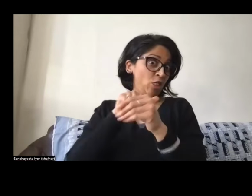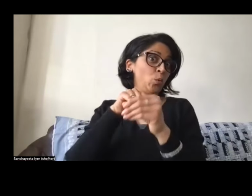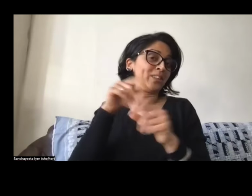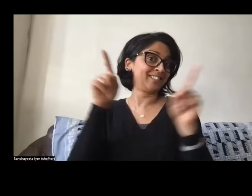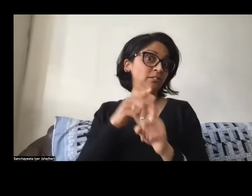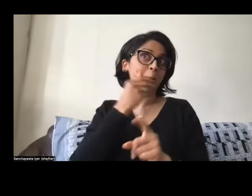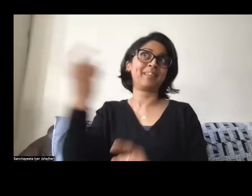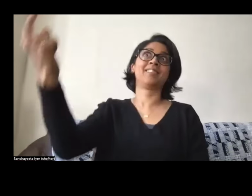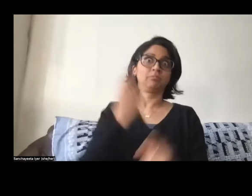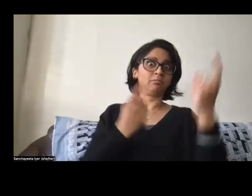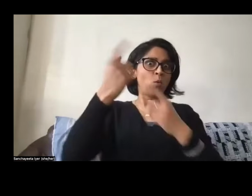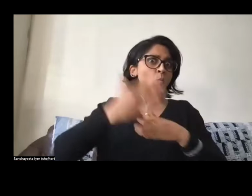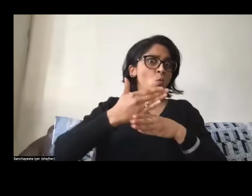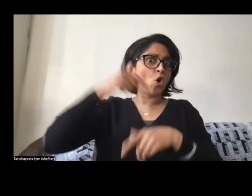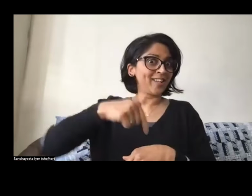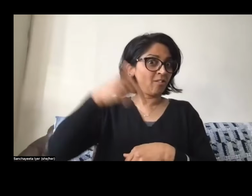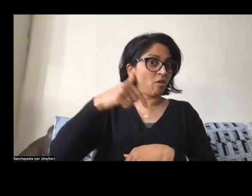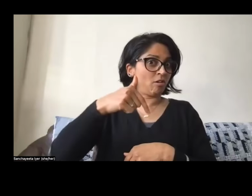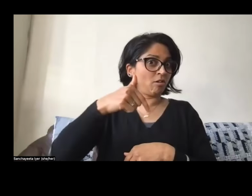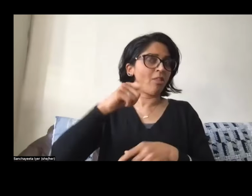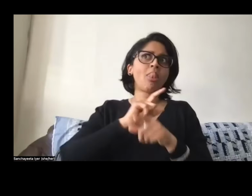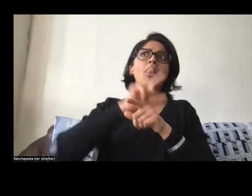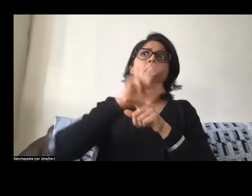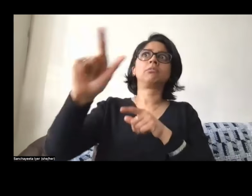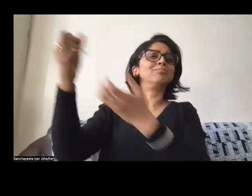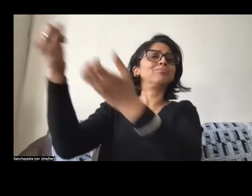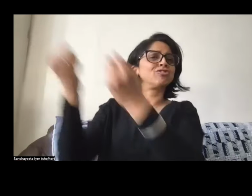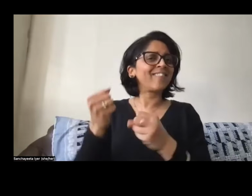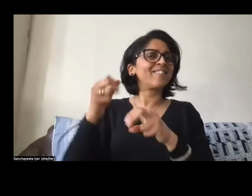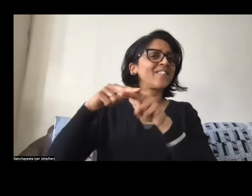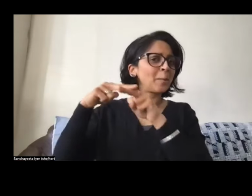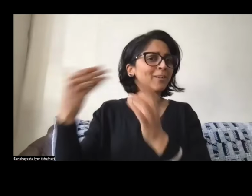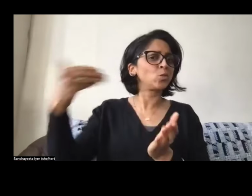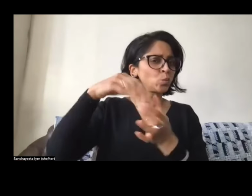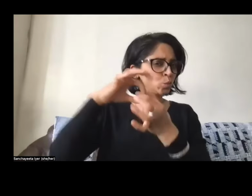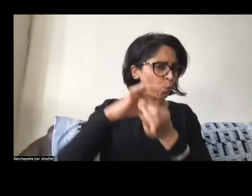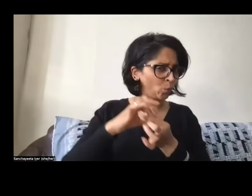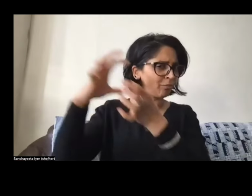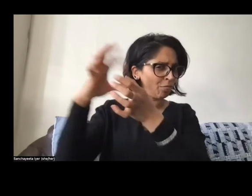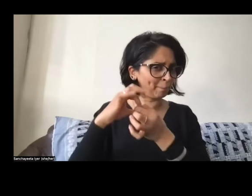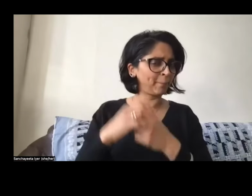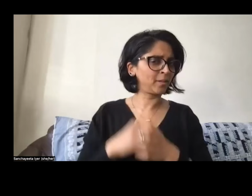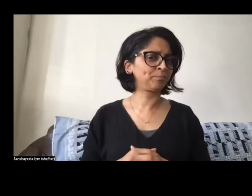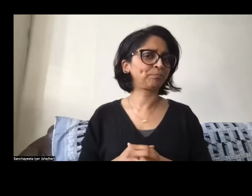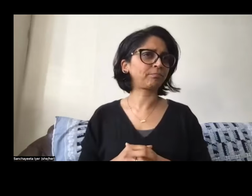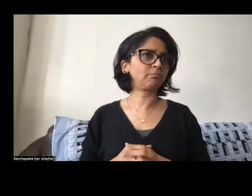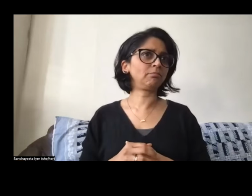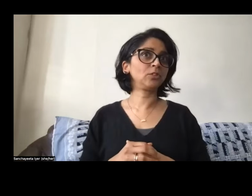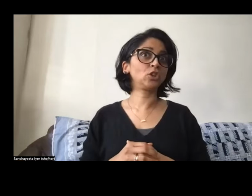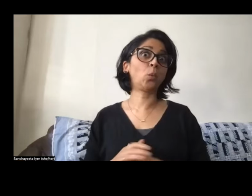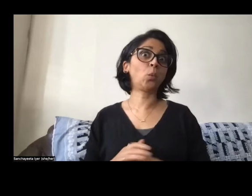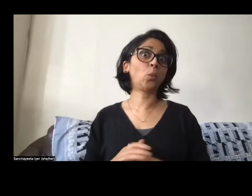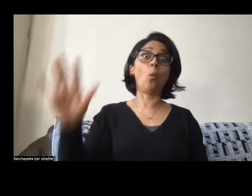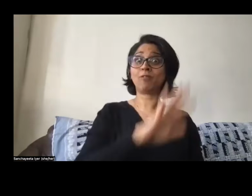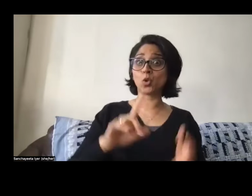Commonwealth and actually advertised for people to come and work in Britain. And then later, those workers would bring their